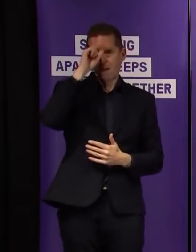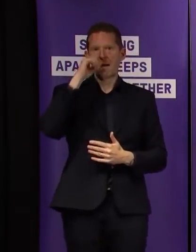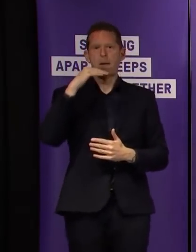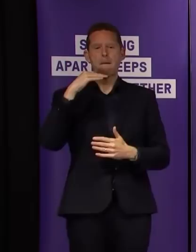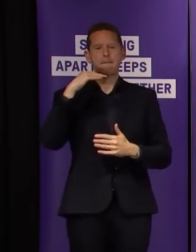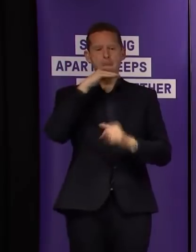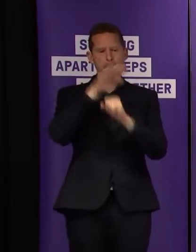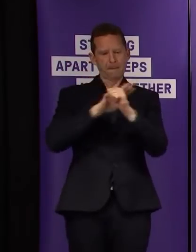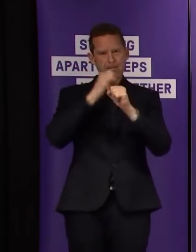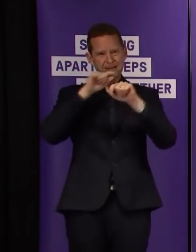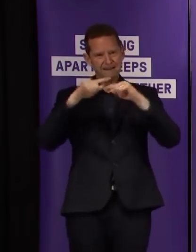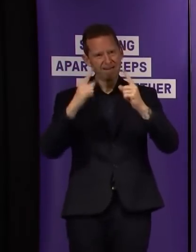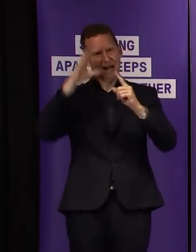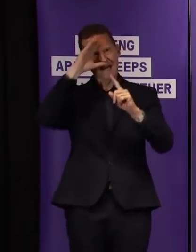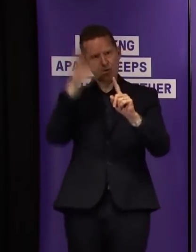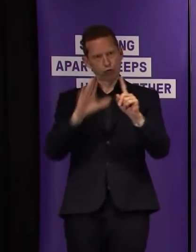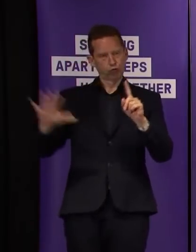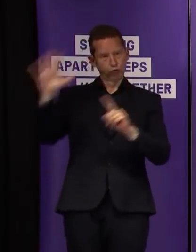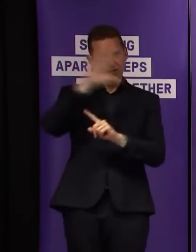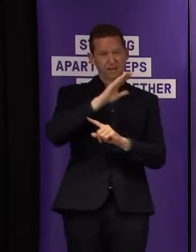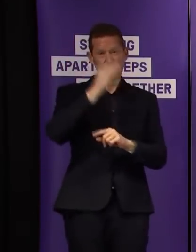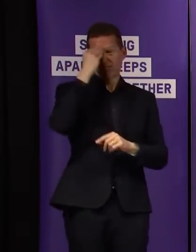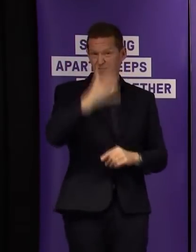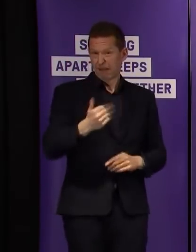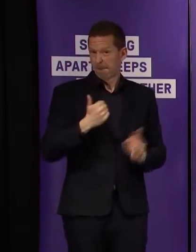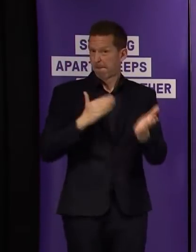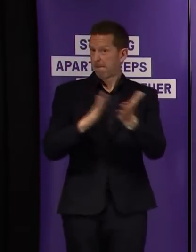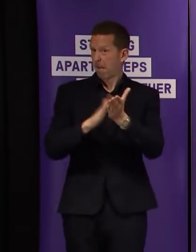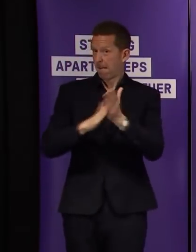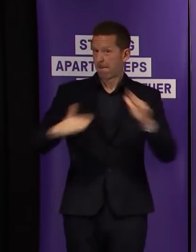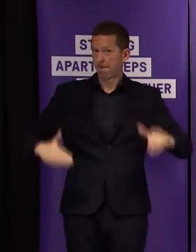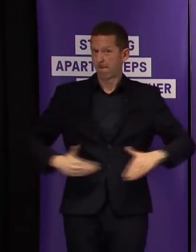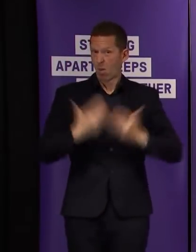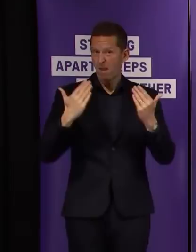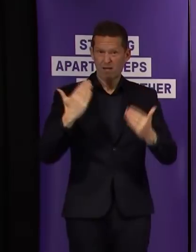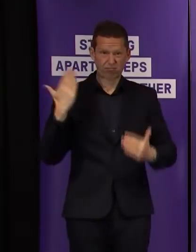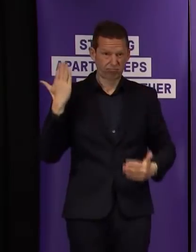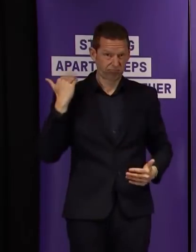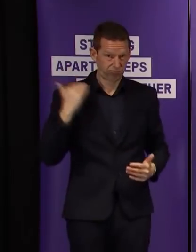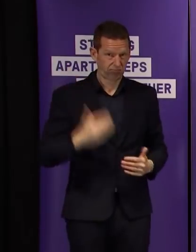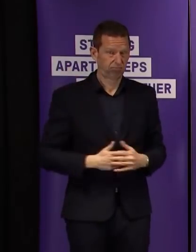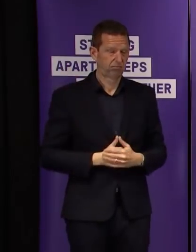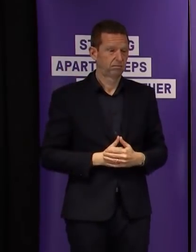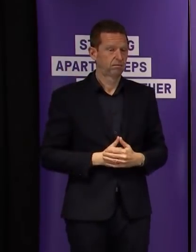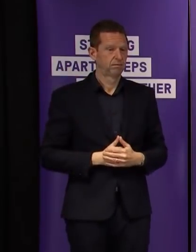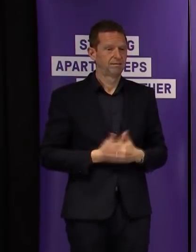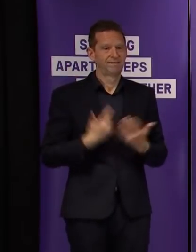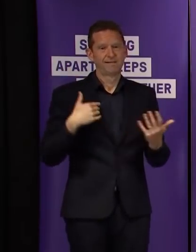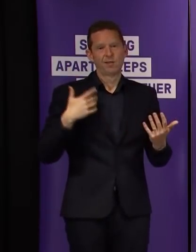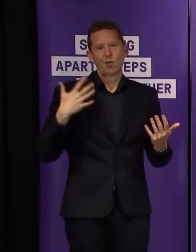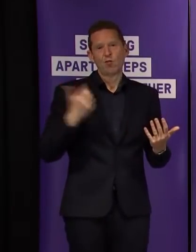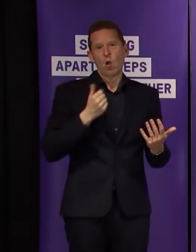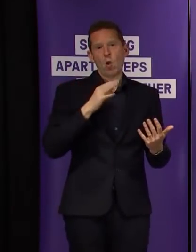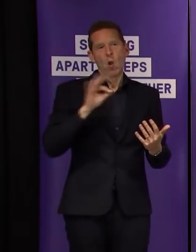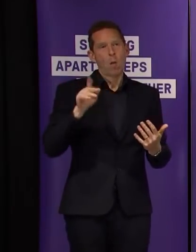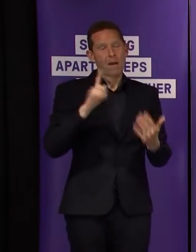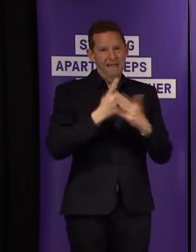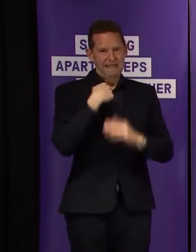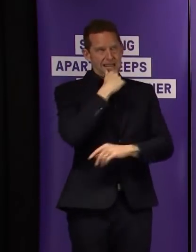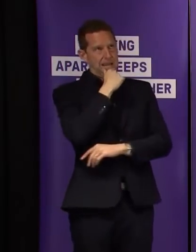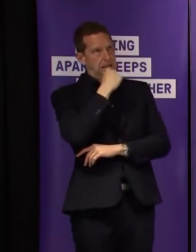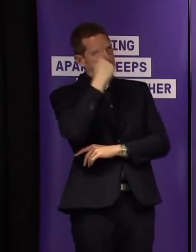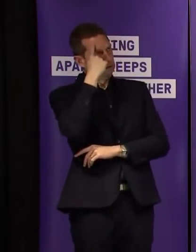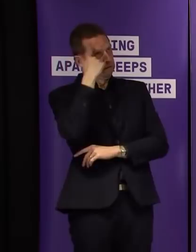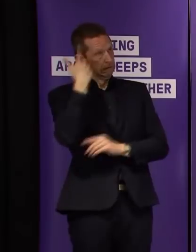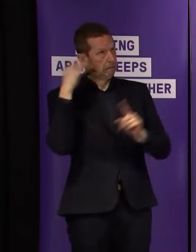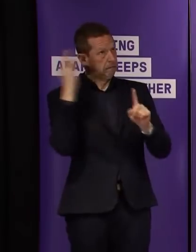regional things, you know, it was my mum's birthday just recently, and you probably shouldn't do this, but I thought to myself, how long is it since